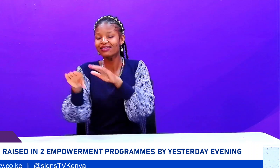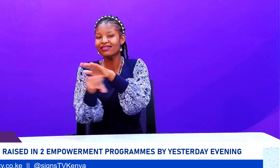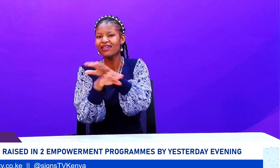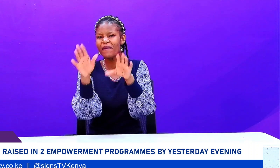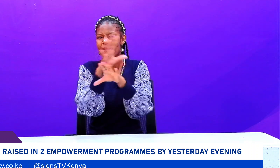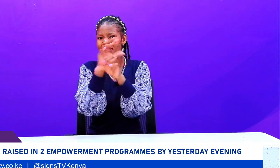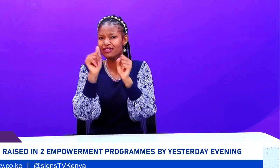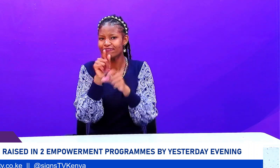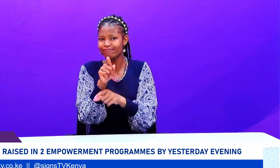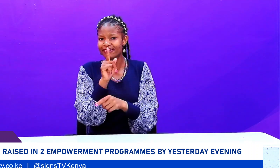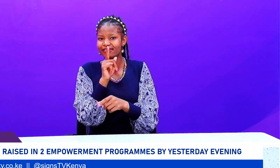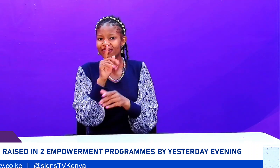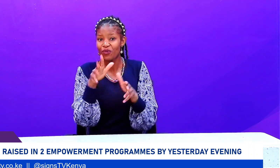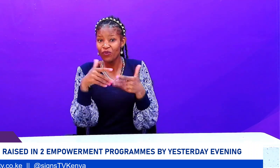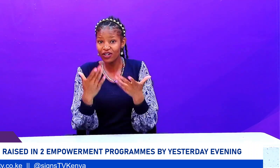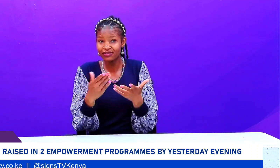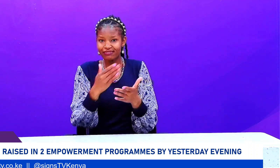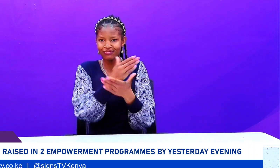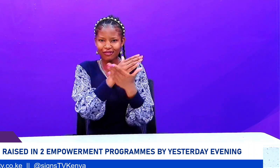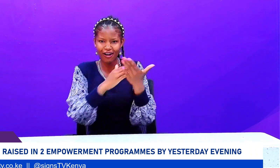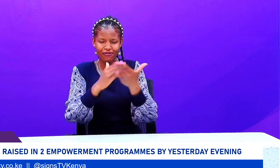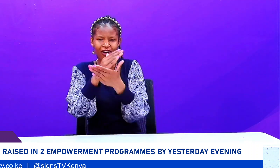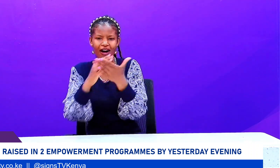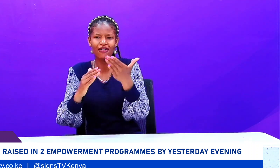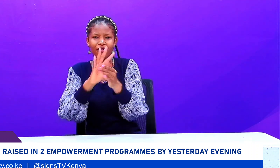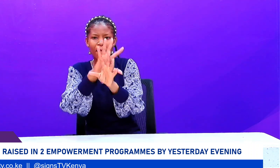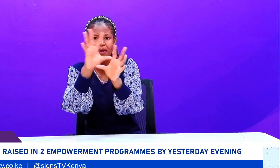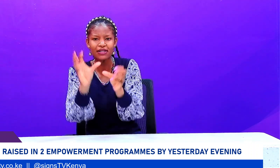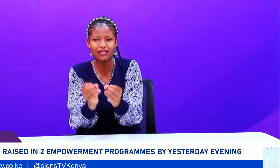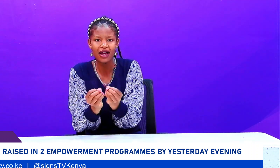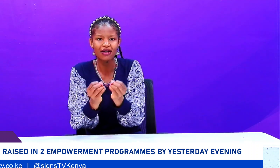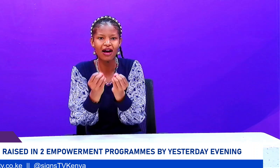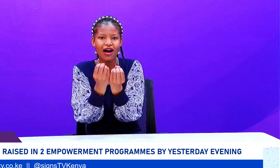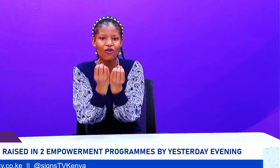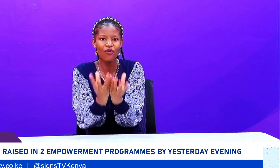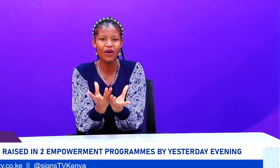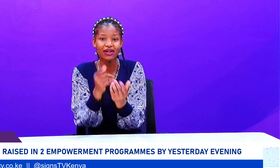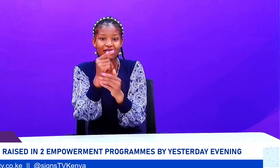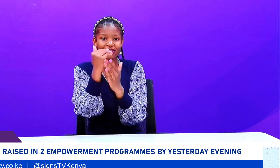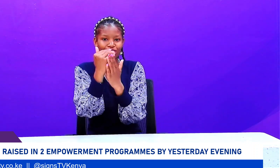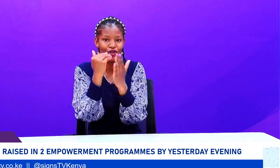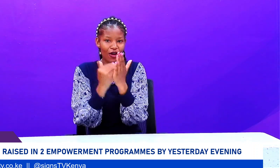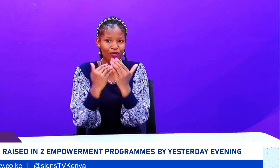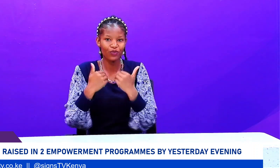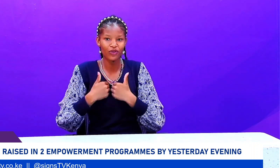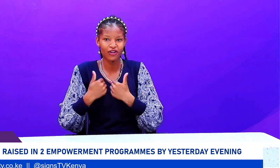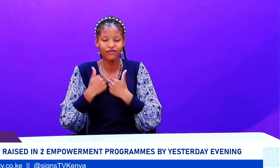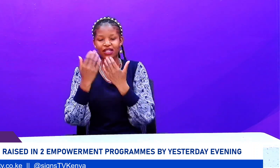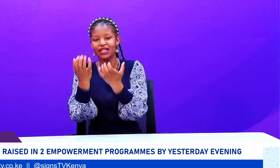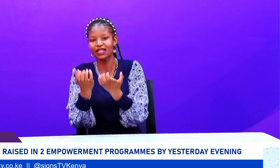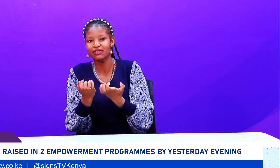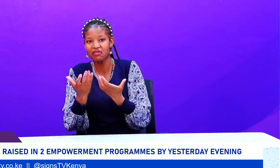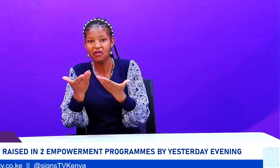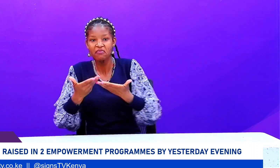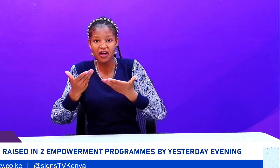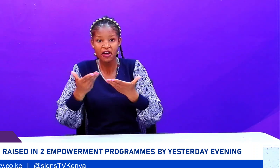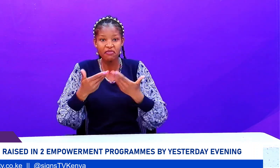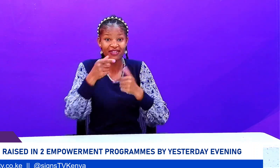raised 20 million Kenyan shillings, as the President and the Deputy President donated half the amount.